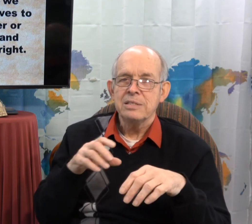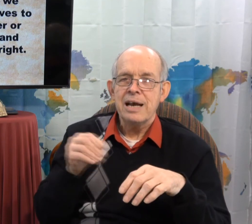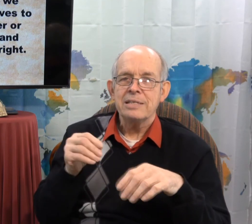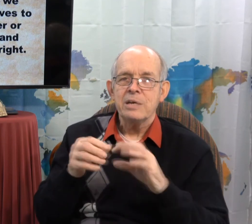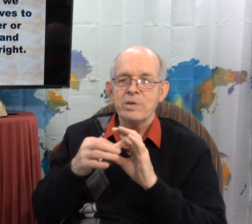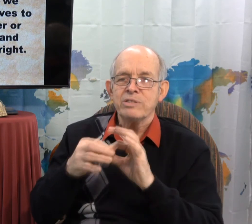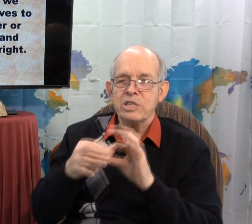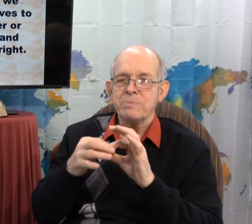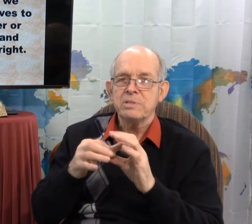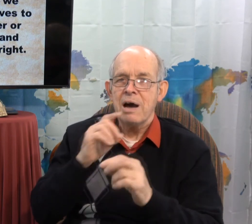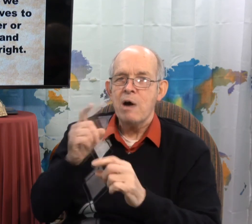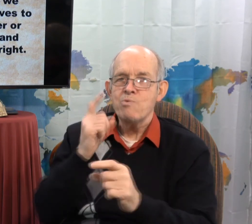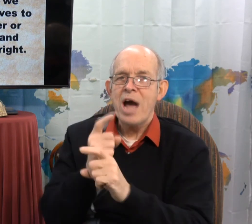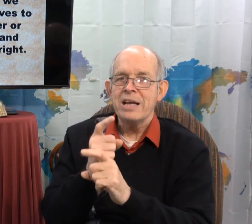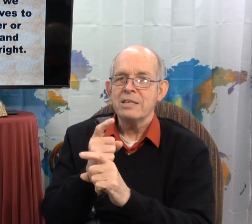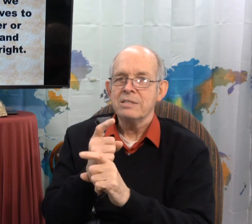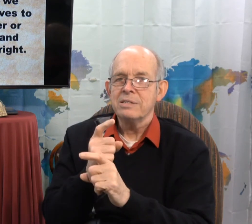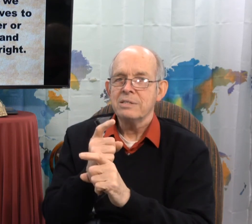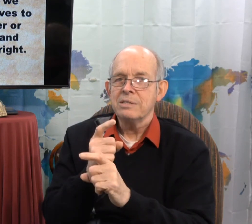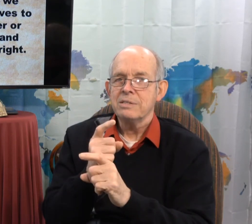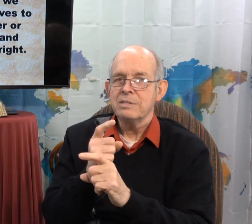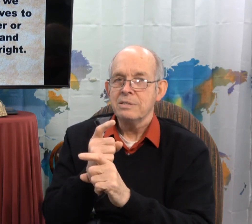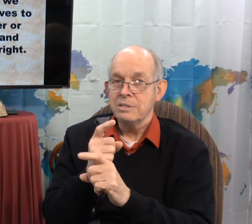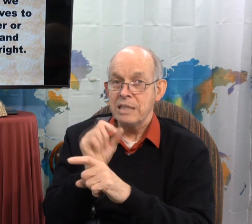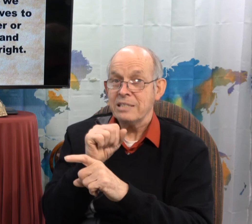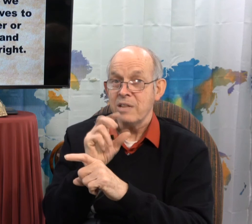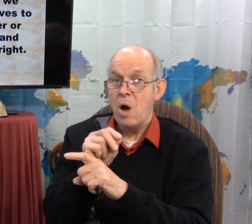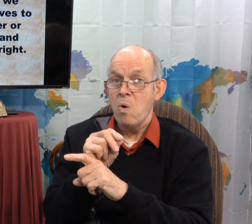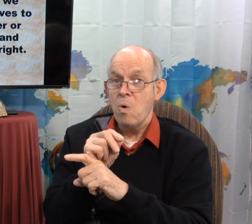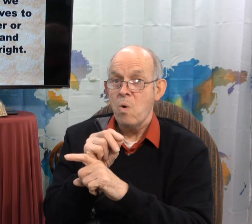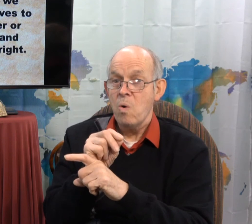and leadership are right. Yes or no?